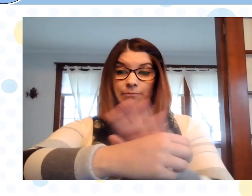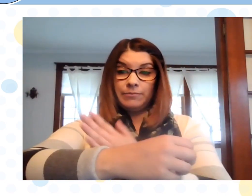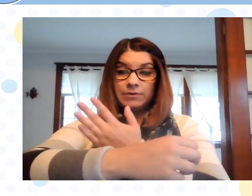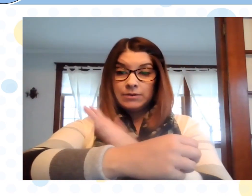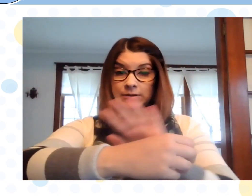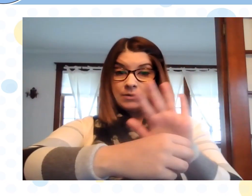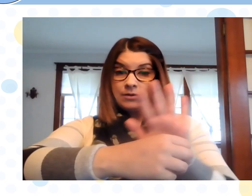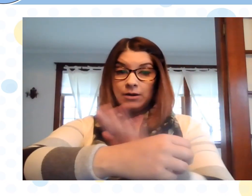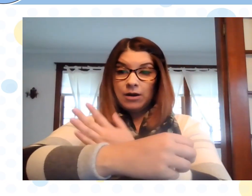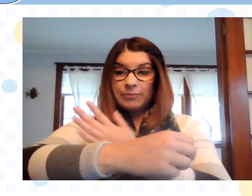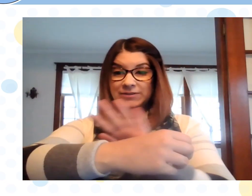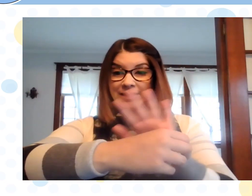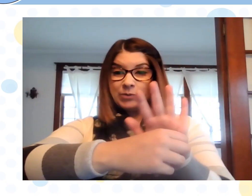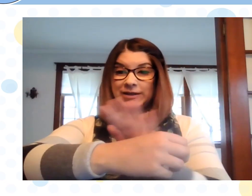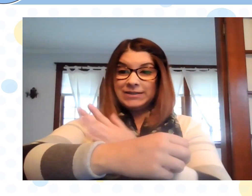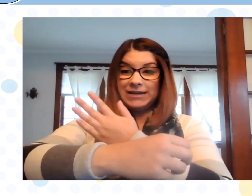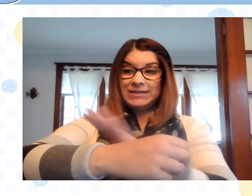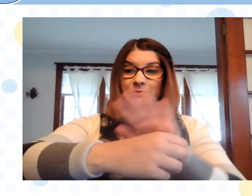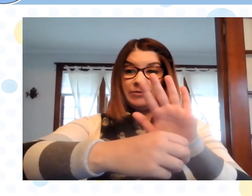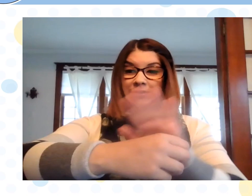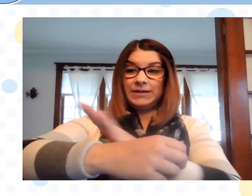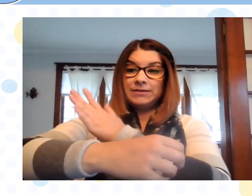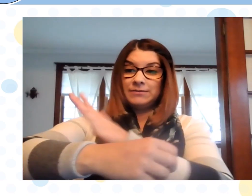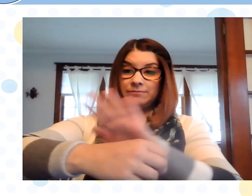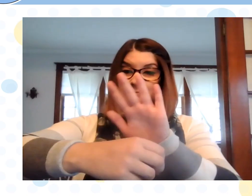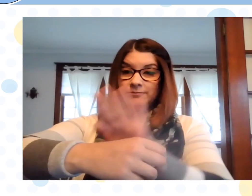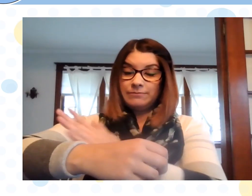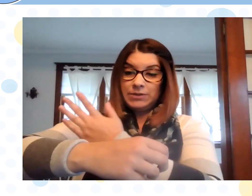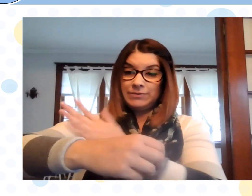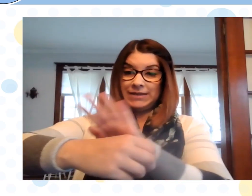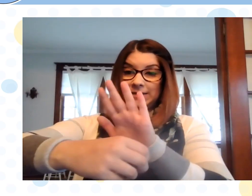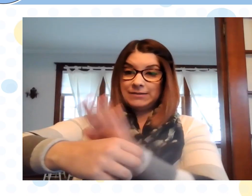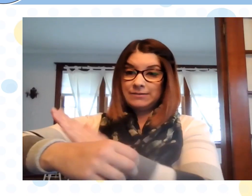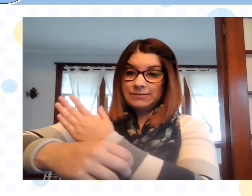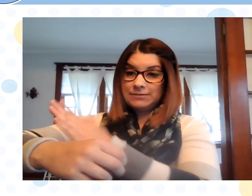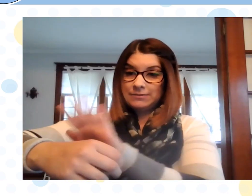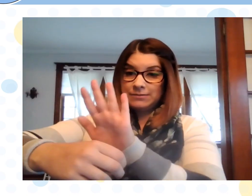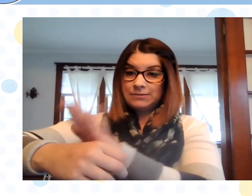palm. Almost like we're conducting music. Music.